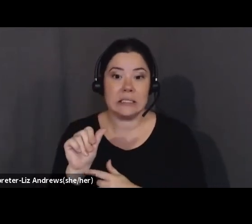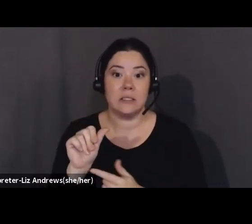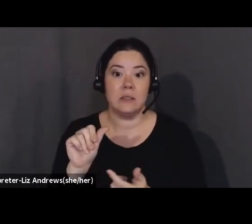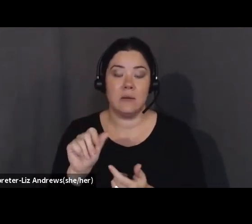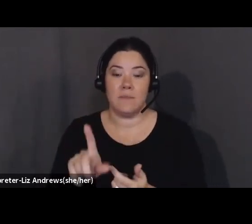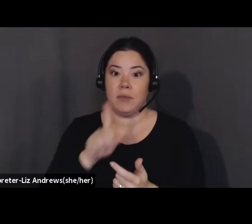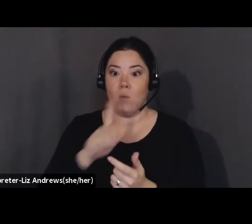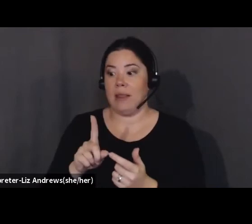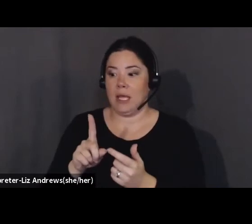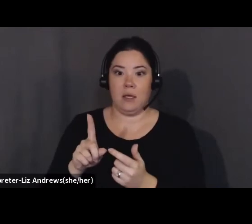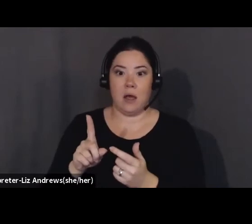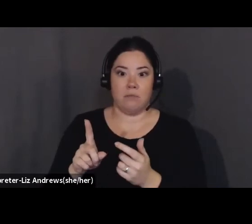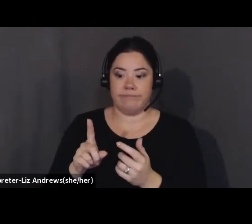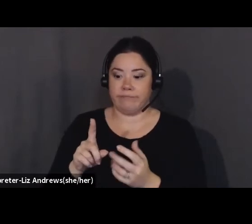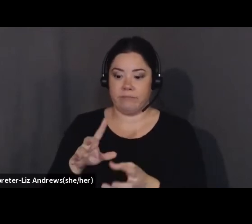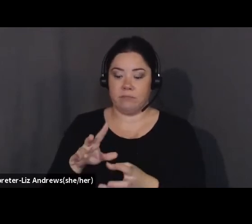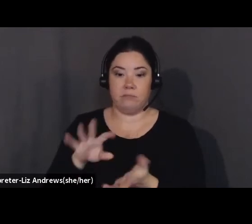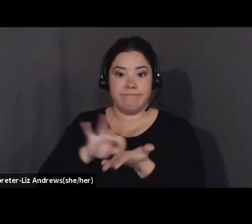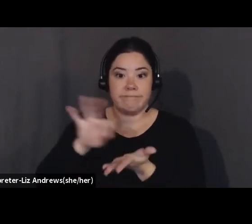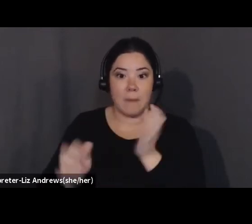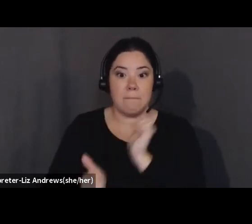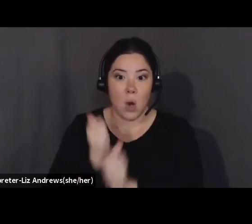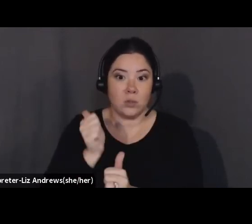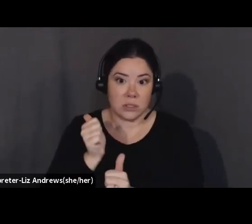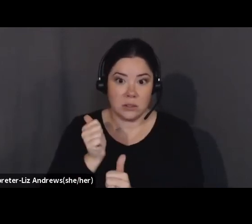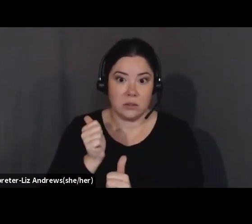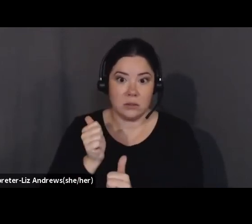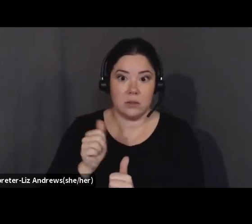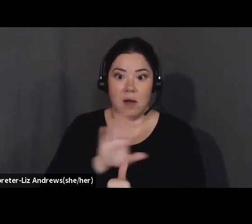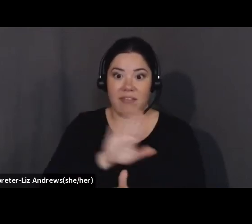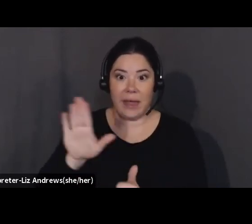and HUD-assisted housing, 44%.